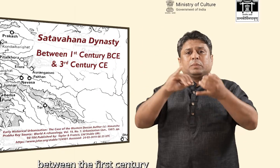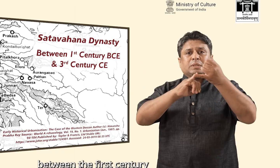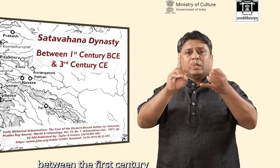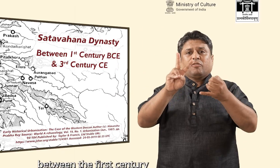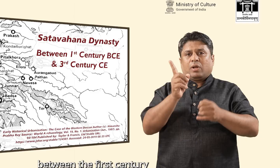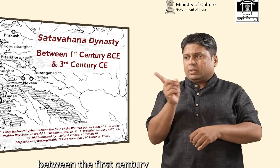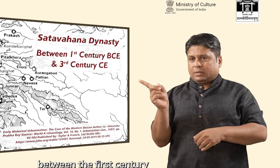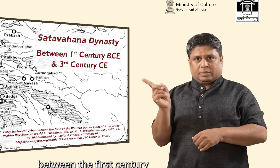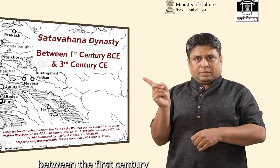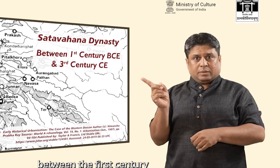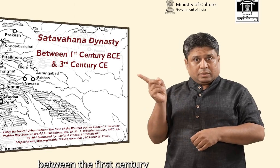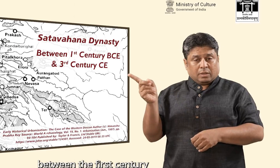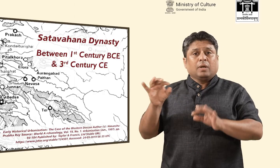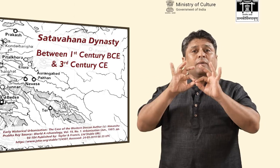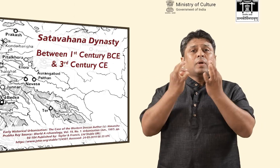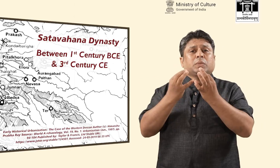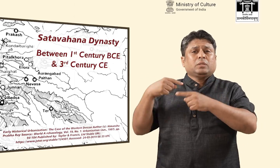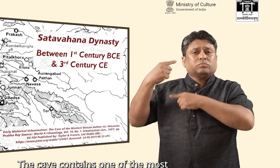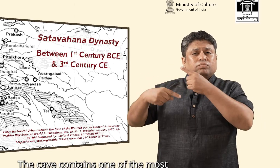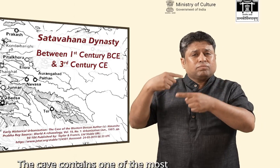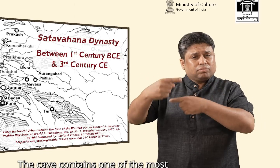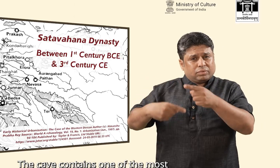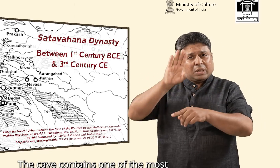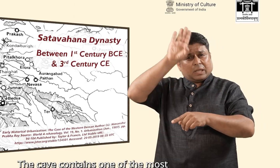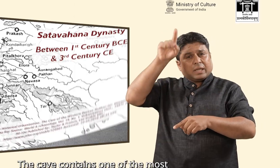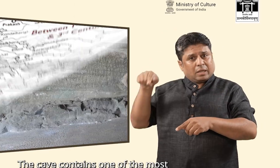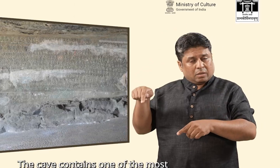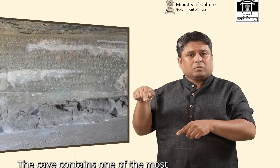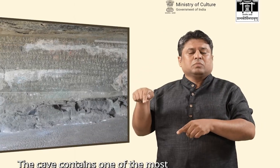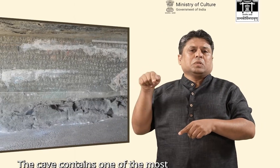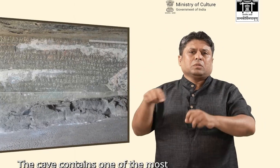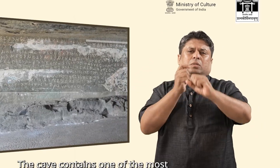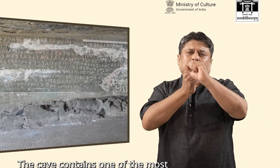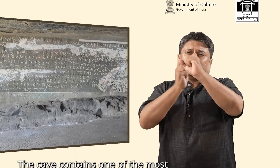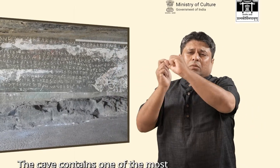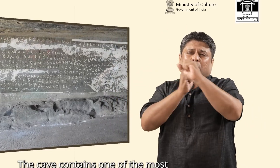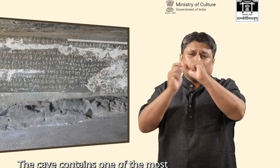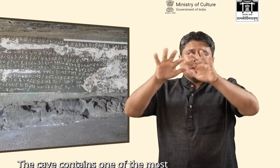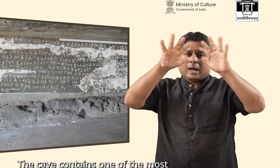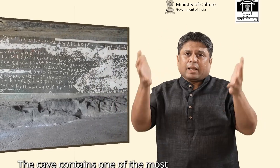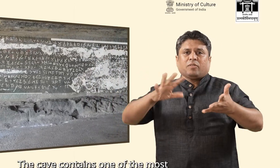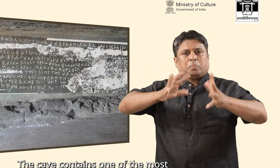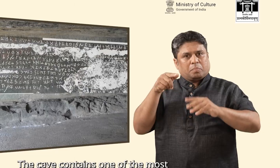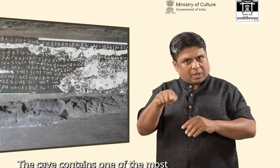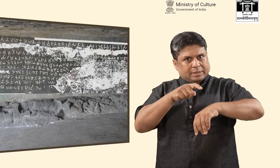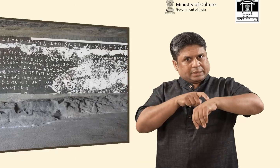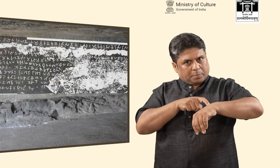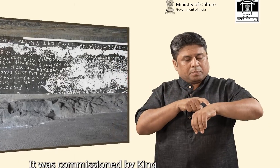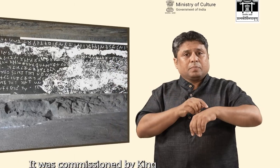BCE and 3rd century CE. The cave contains one of the most important inscriptions of this period. It